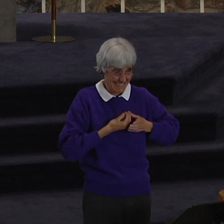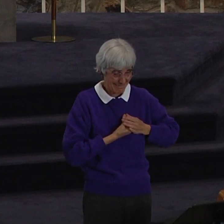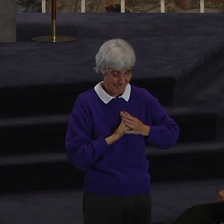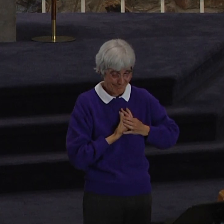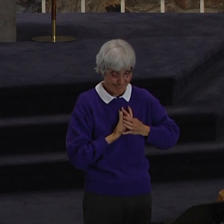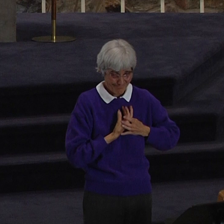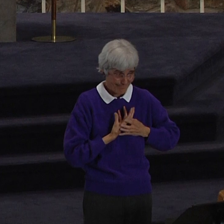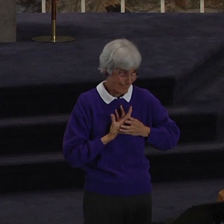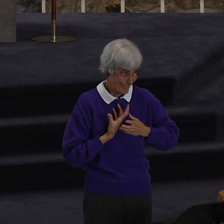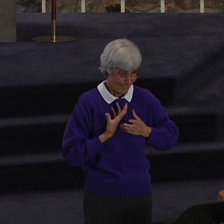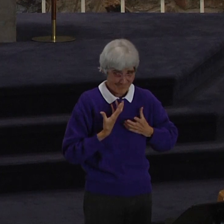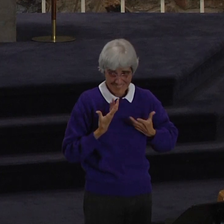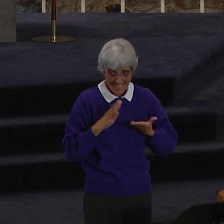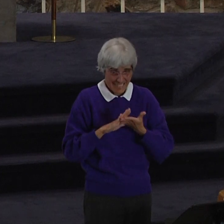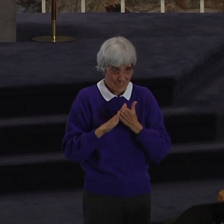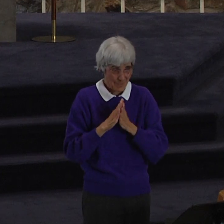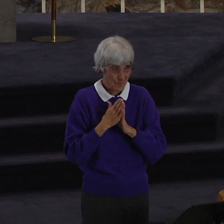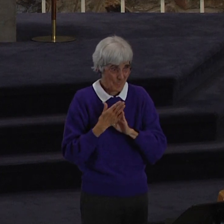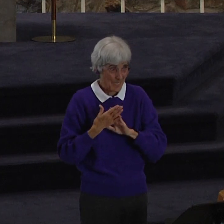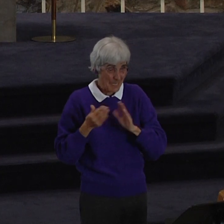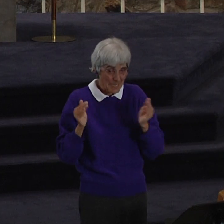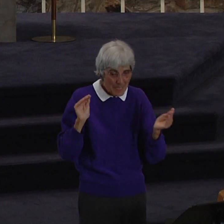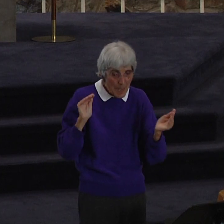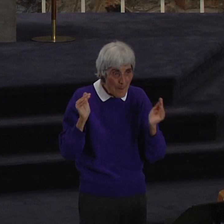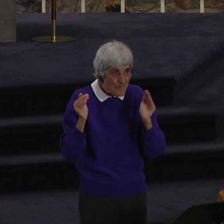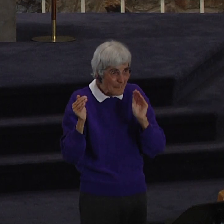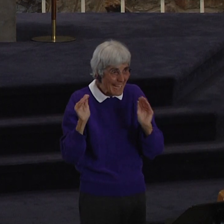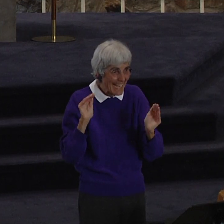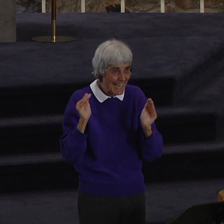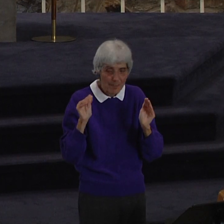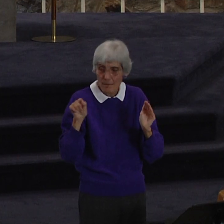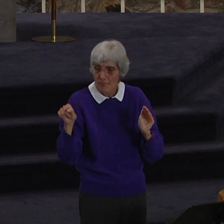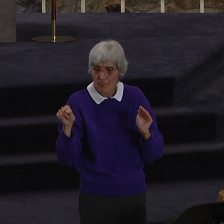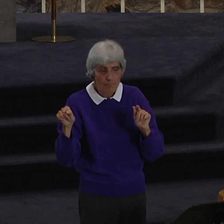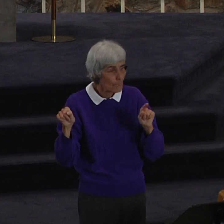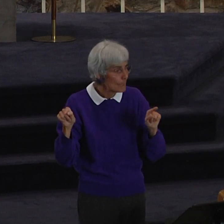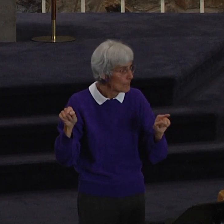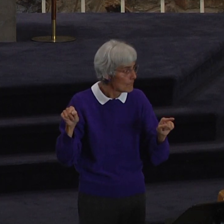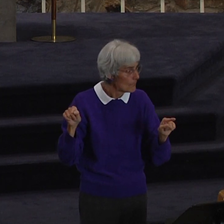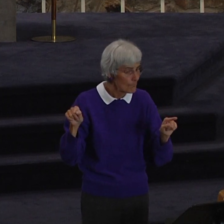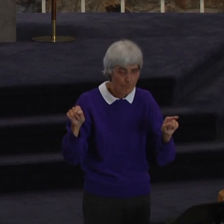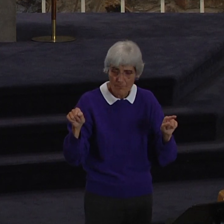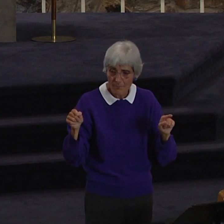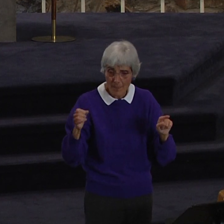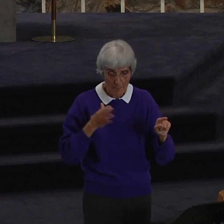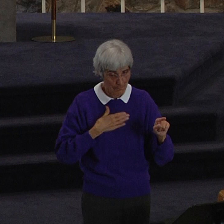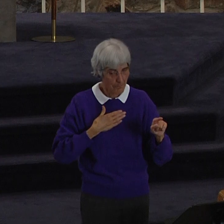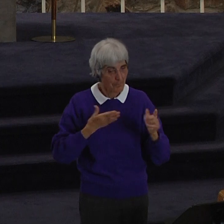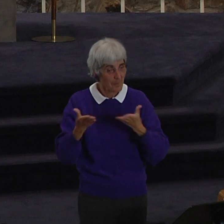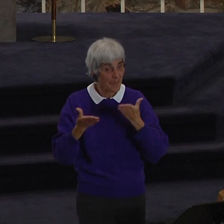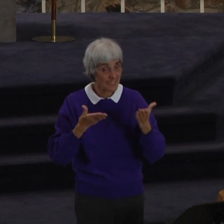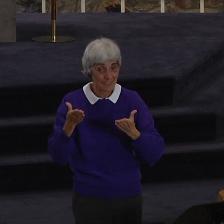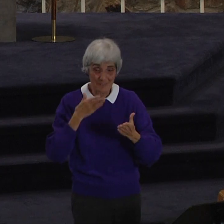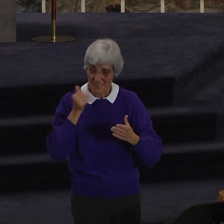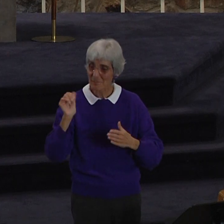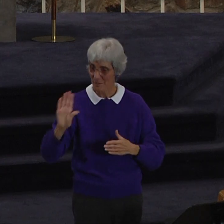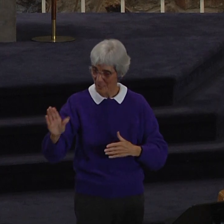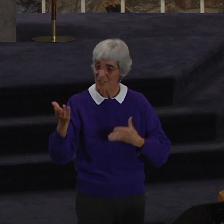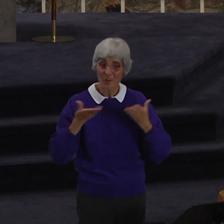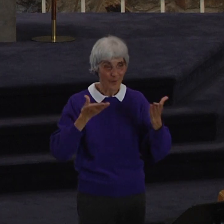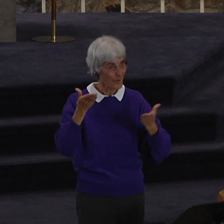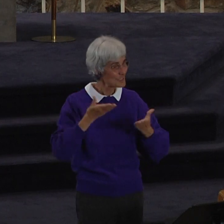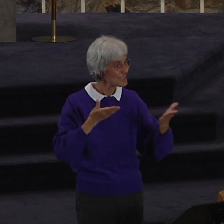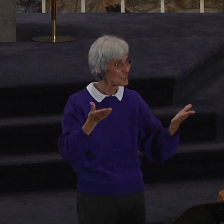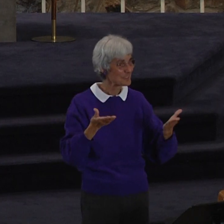out as we begin to compare ourselves and our selfless service to all those